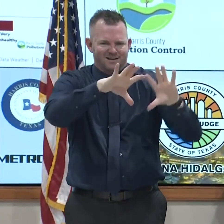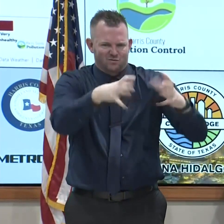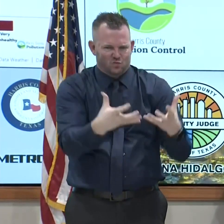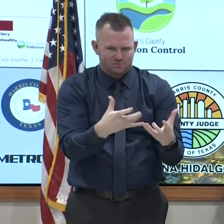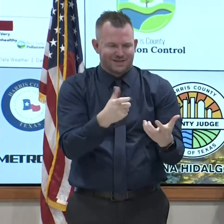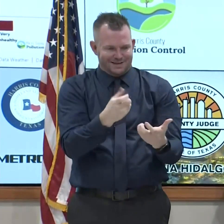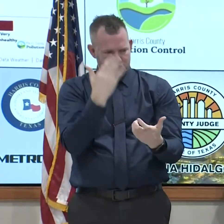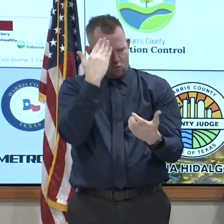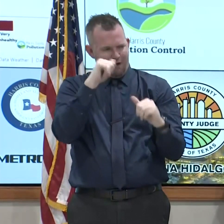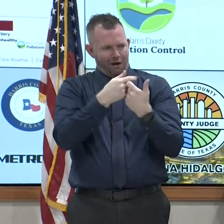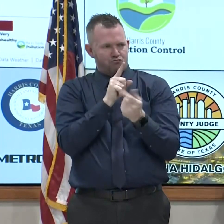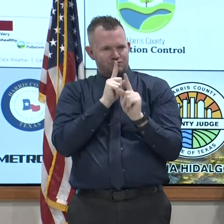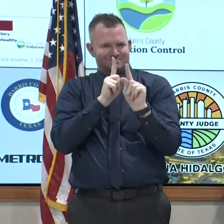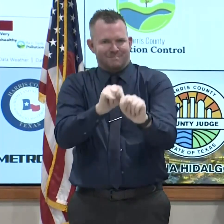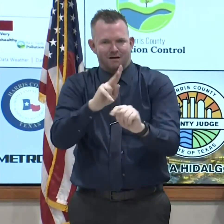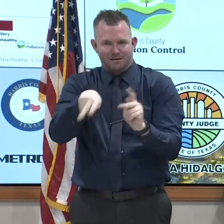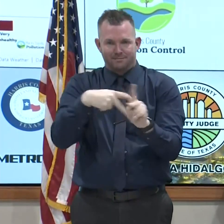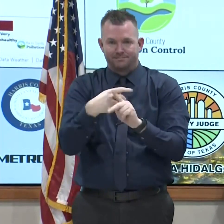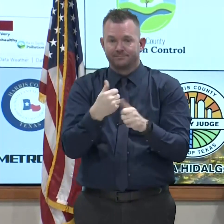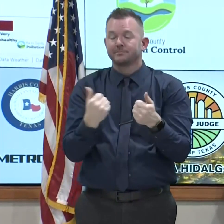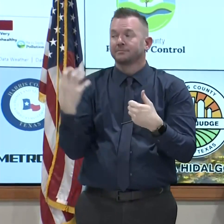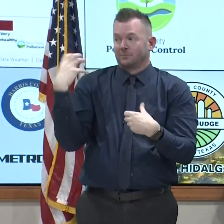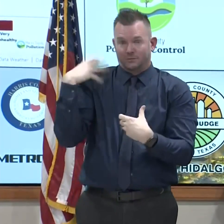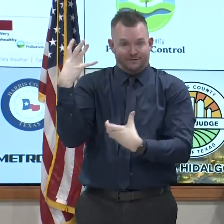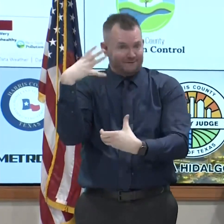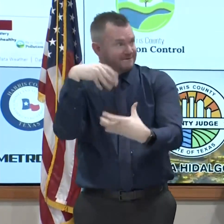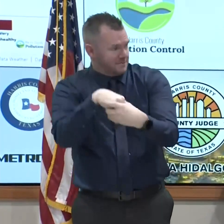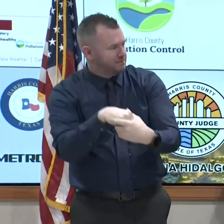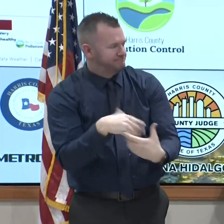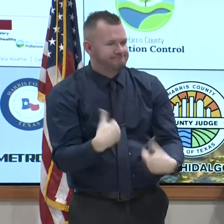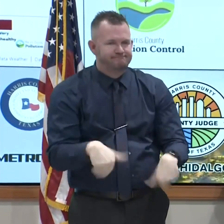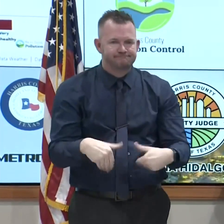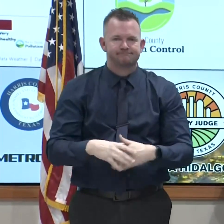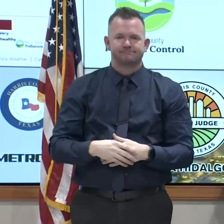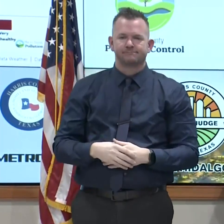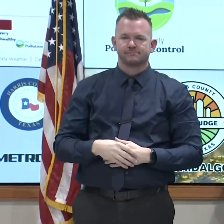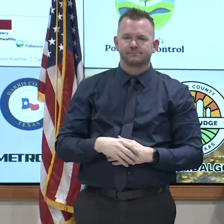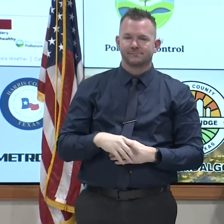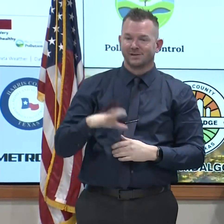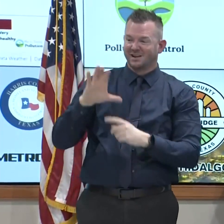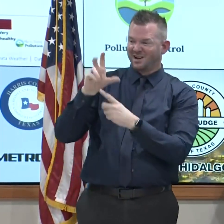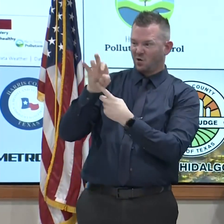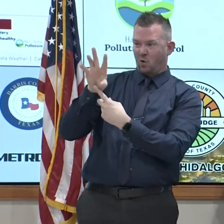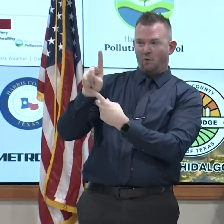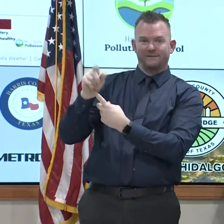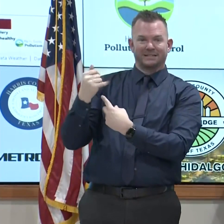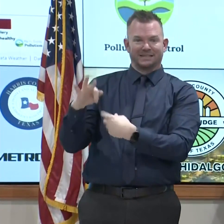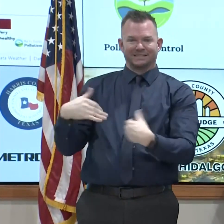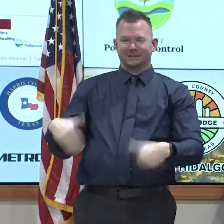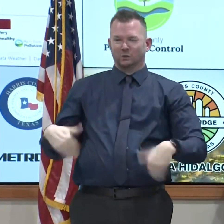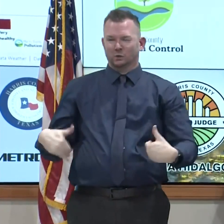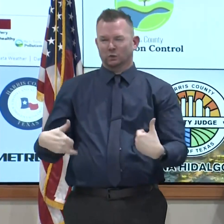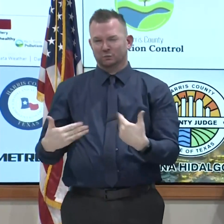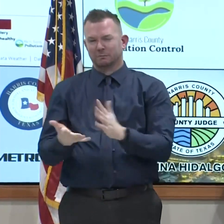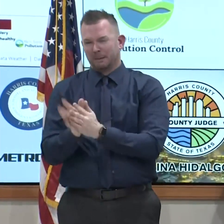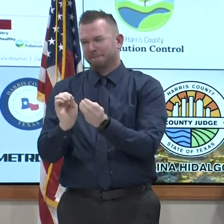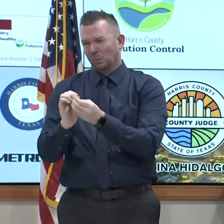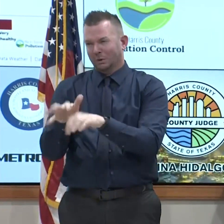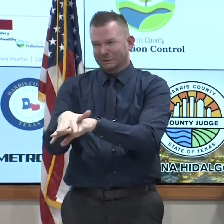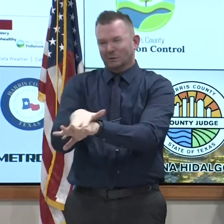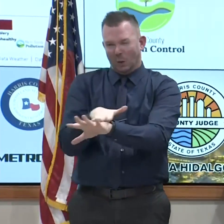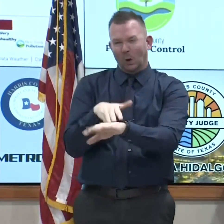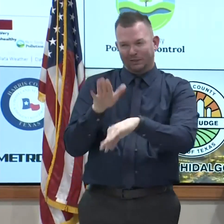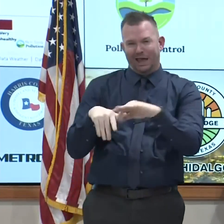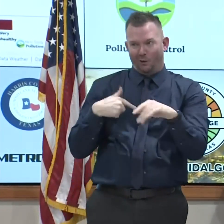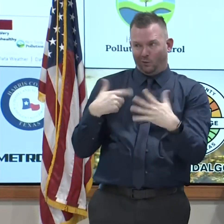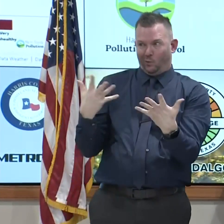with those. We've done about 50 of those. Due to COVID, it was a little bit slower than we would have liked it to have been, but just one pre-plan can take up to 3